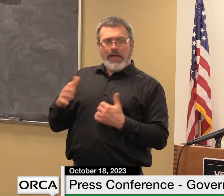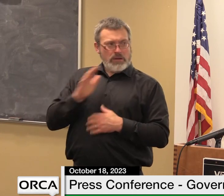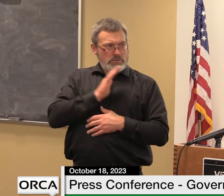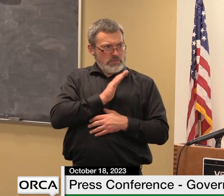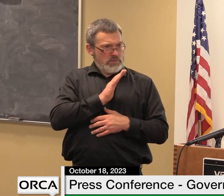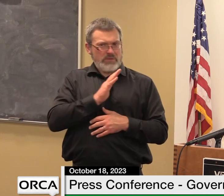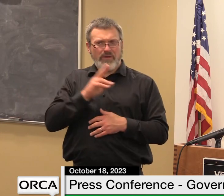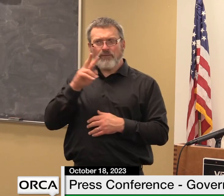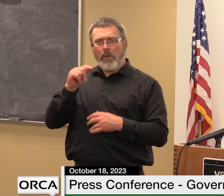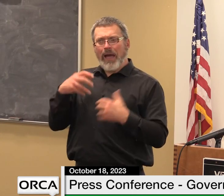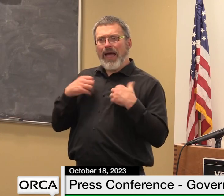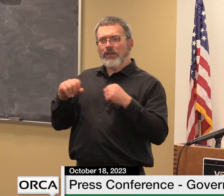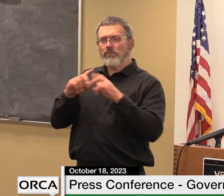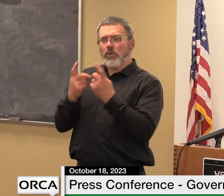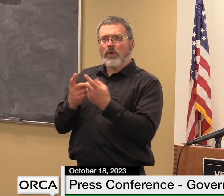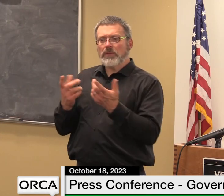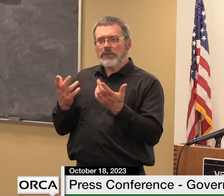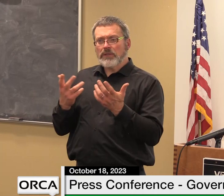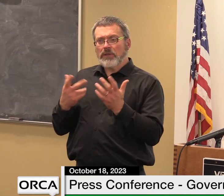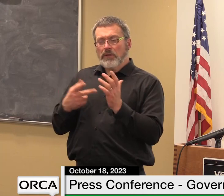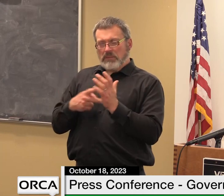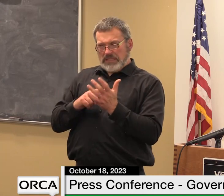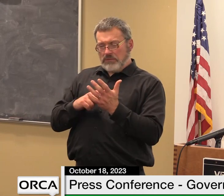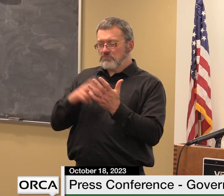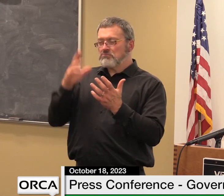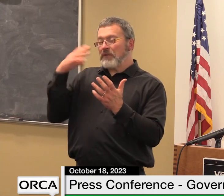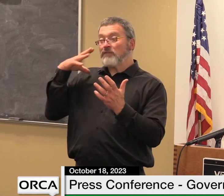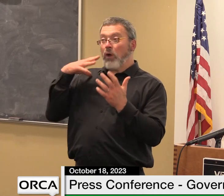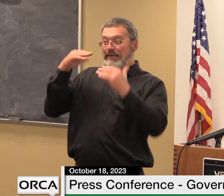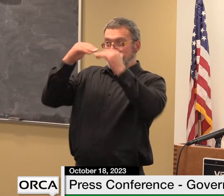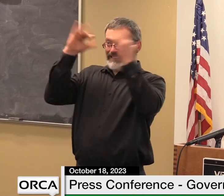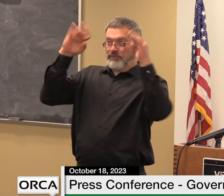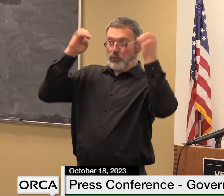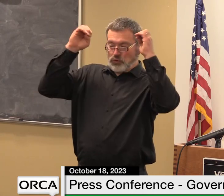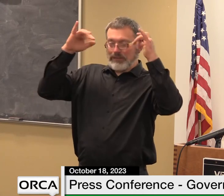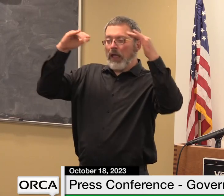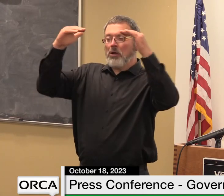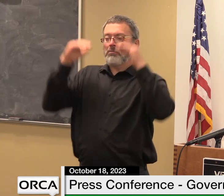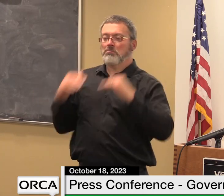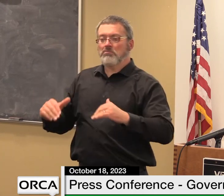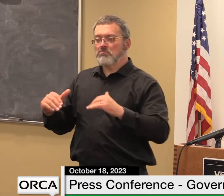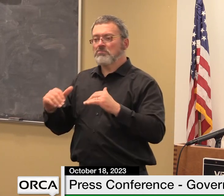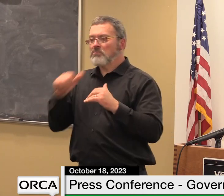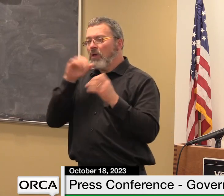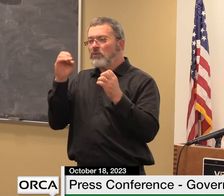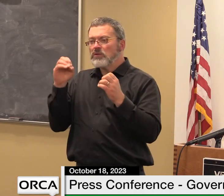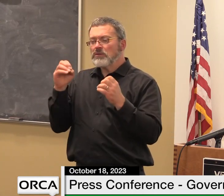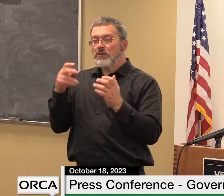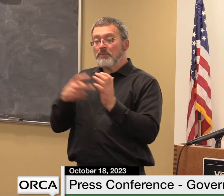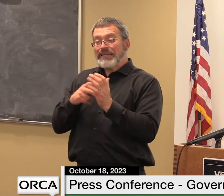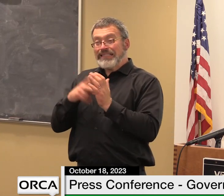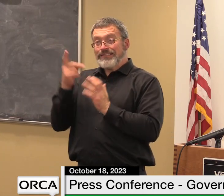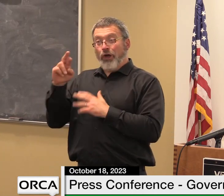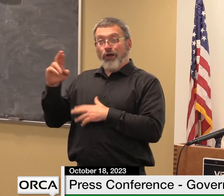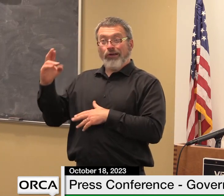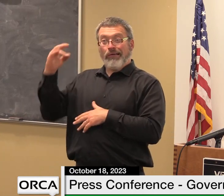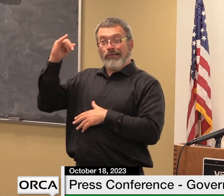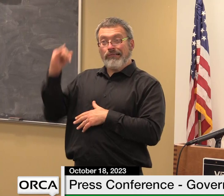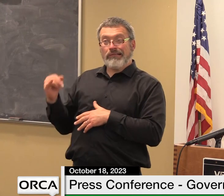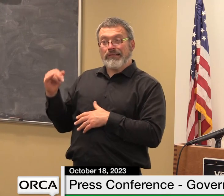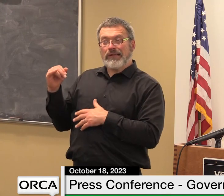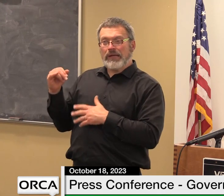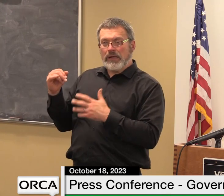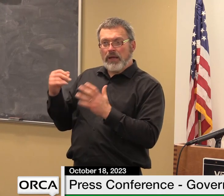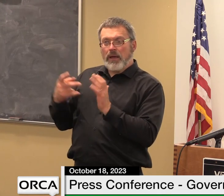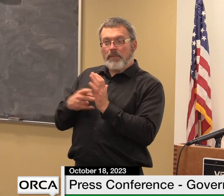switched over to a non-emergency reporting system. I was wondering if Dr. Levine, as holidays approaching, will be joining you for any